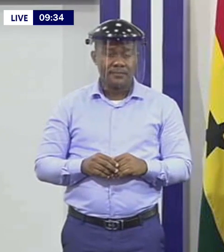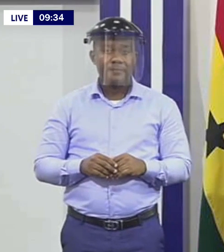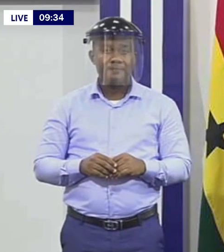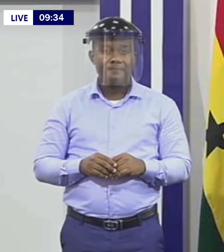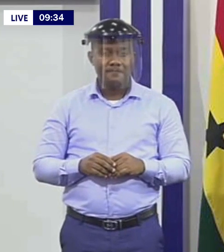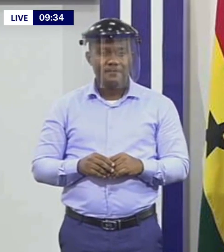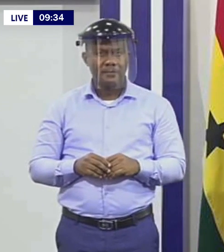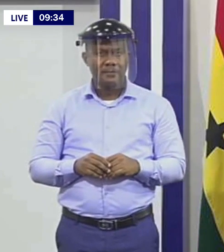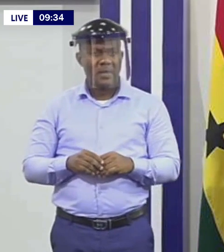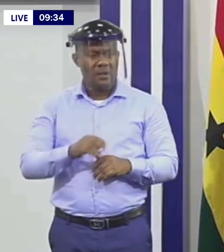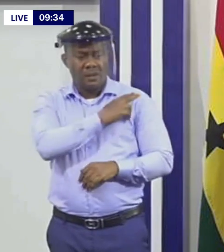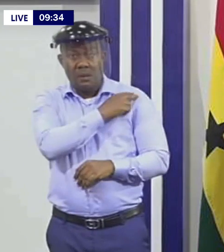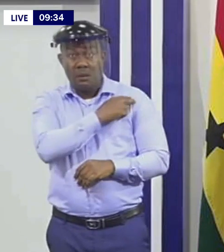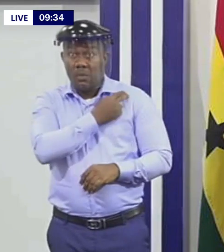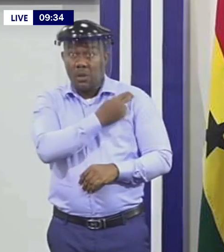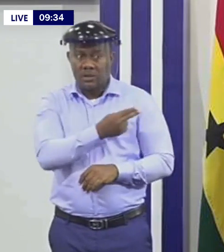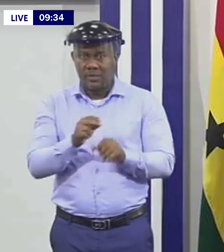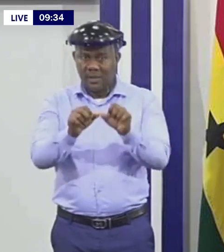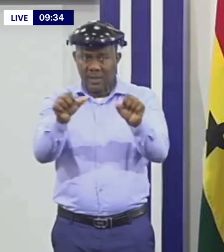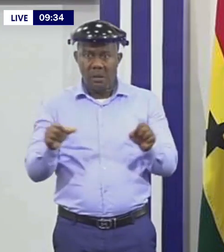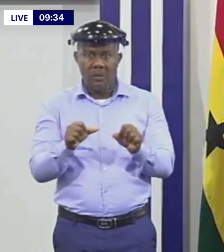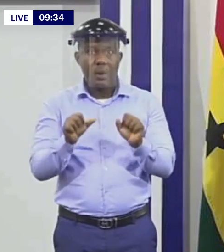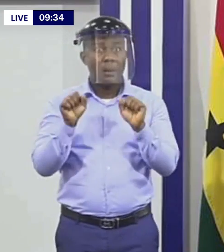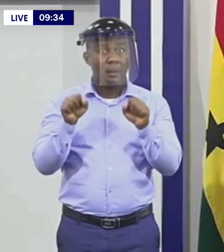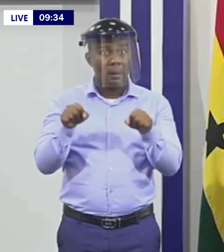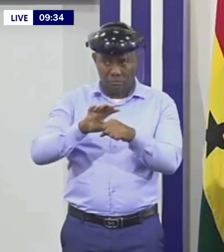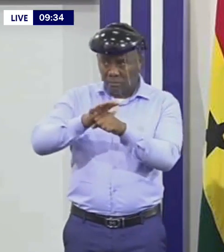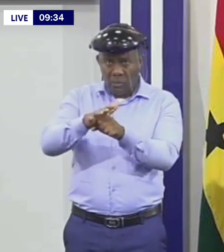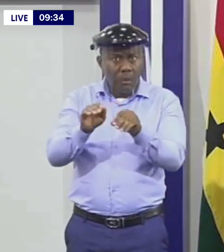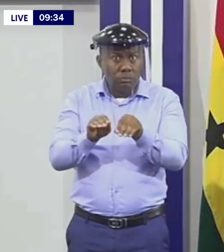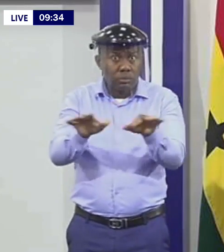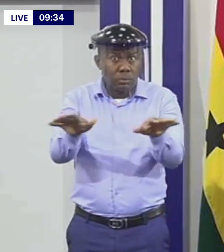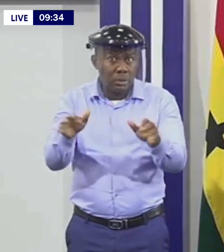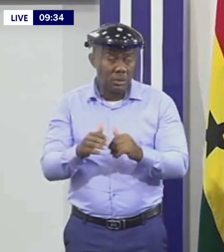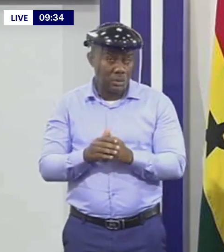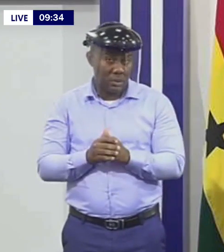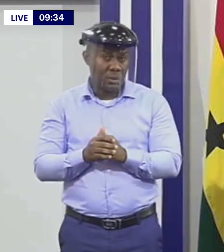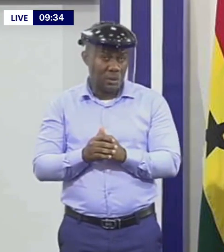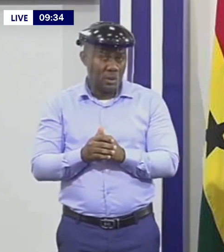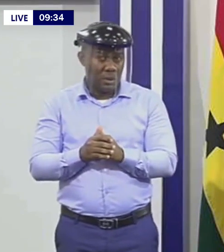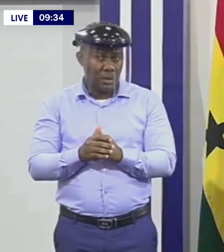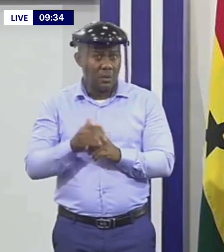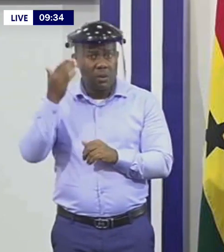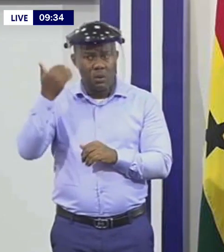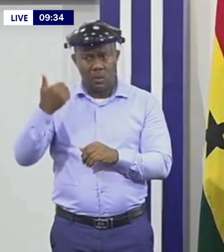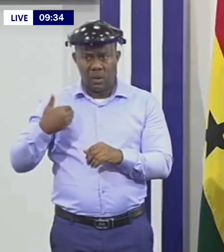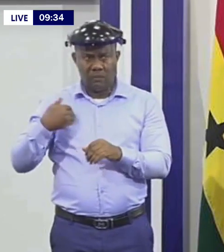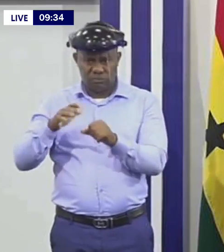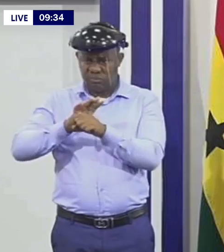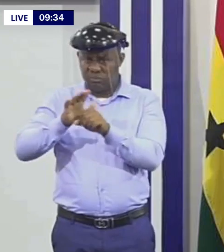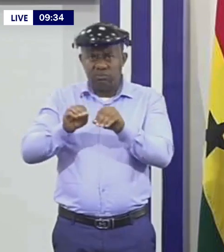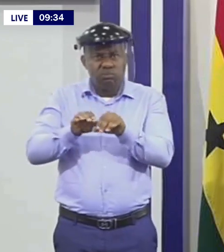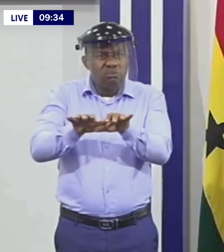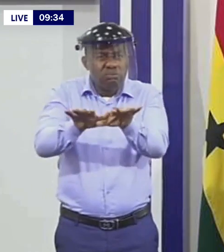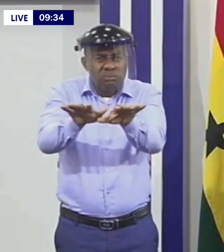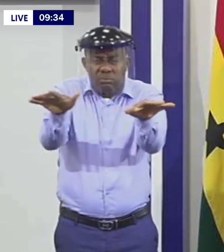Healthcare team potentially could be a source of transmission. We have some big name for it called nosocomial transmission.